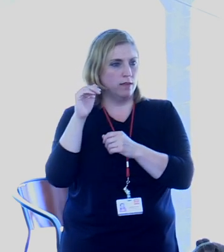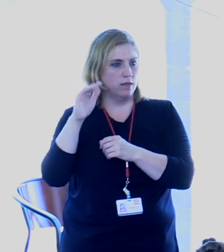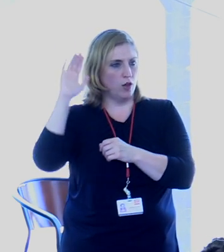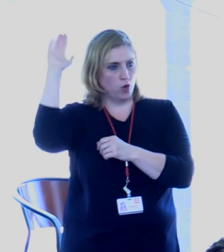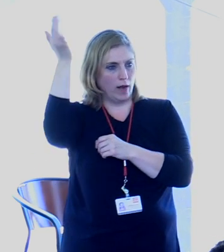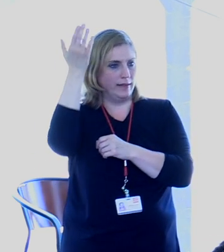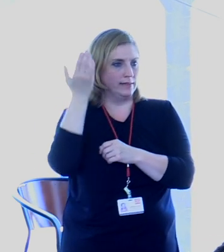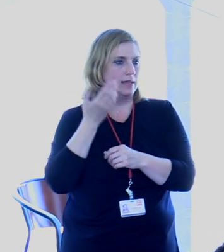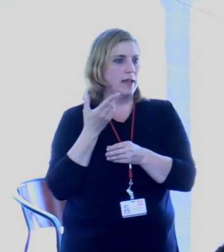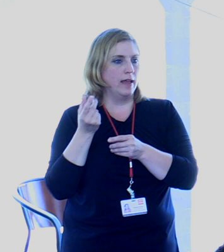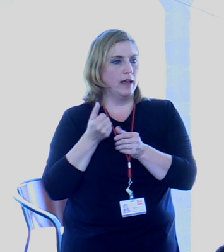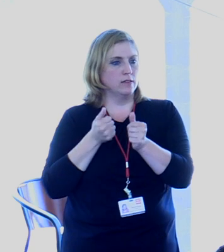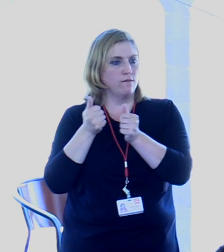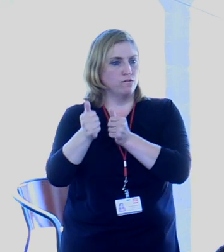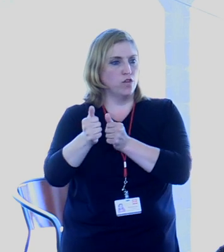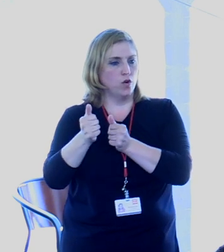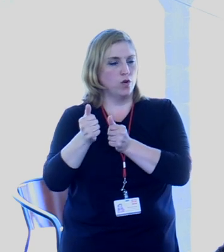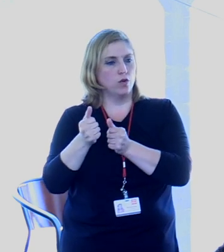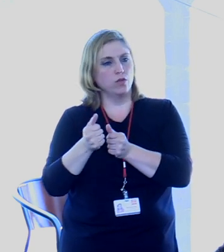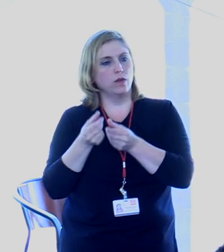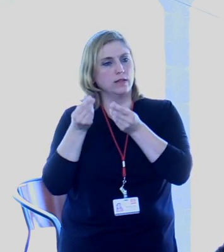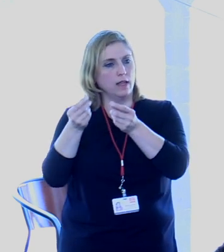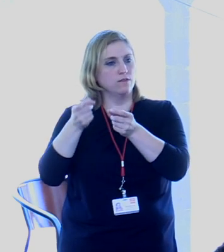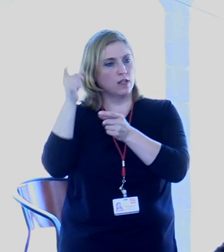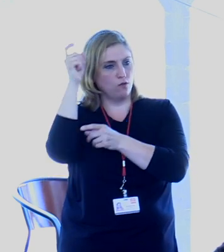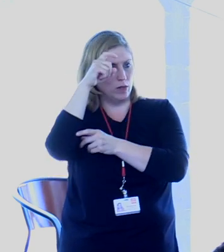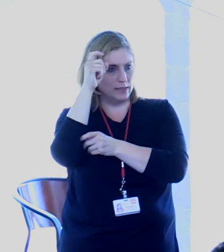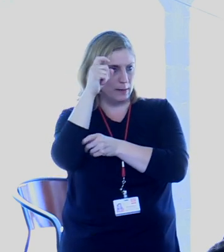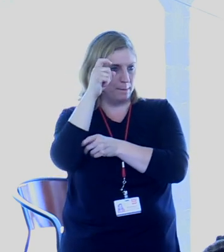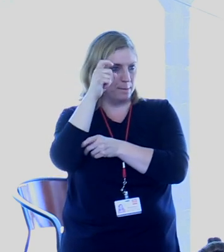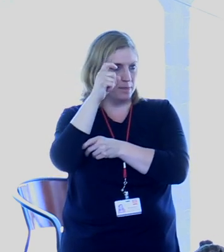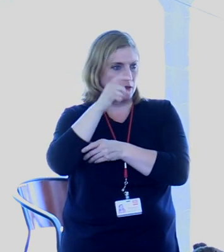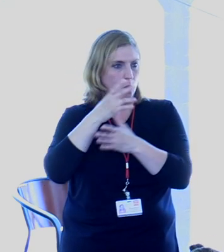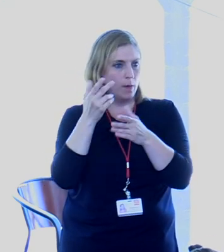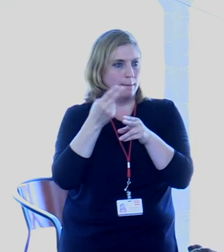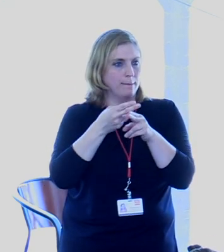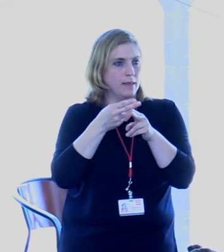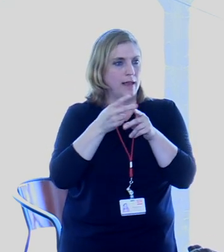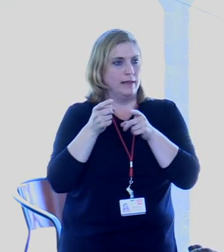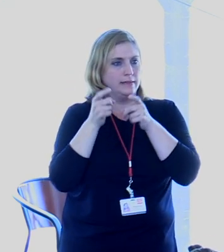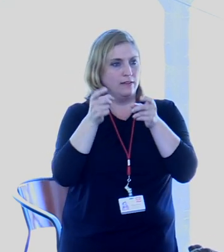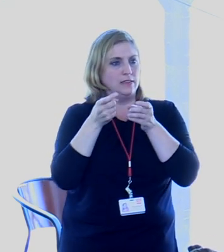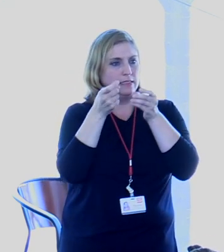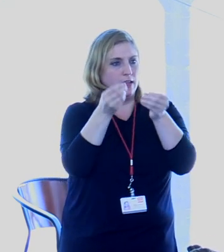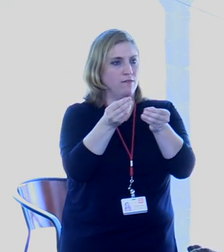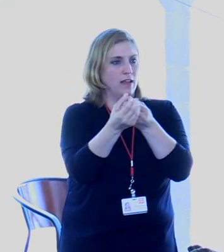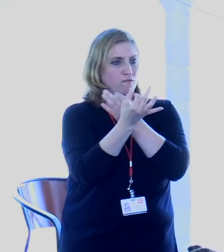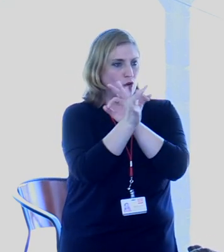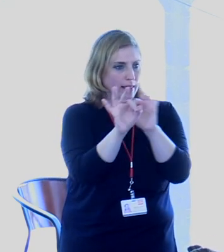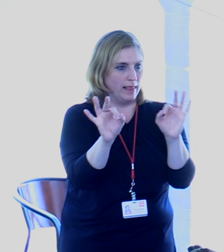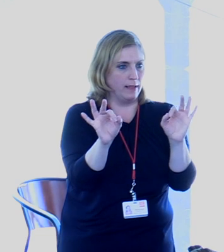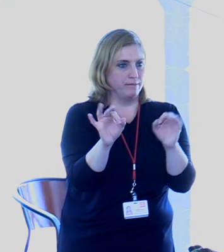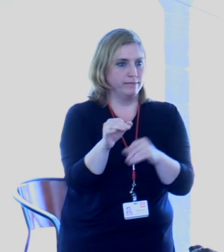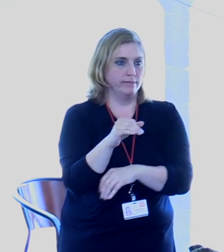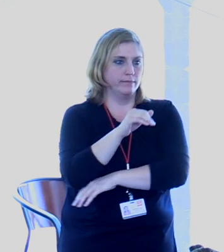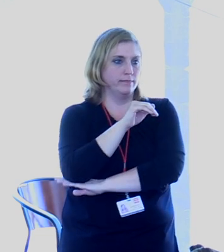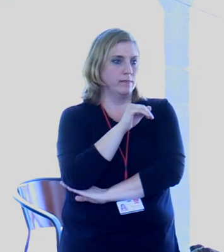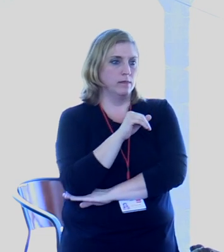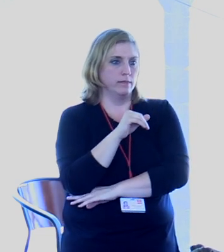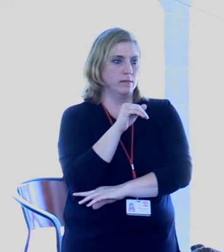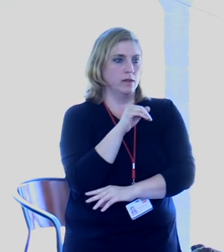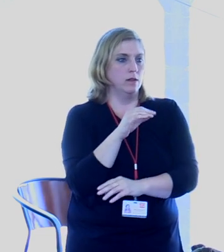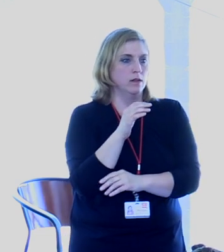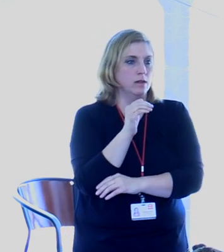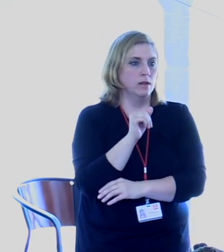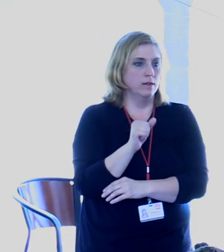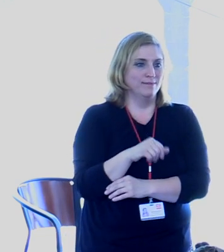there is a further gift of wisdom, okay, which is what we call a gift given freely, a gratia gratis data, okay,